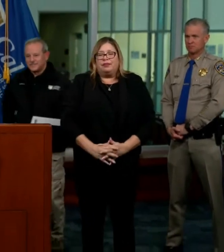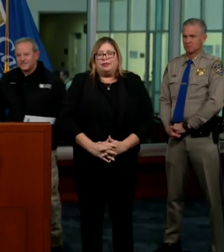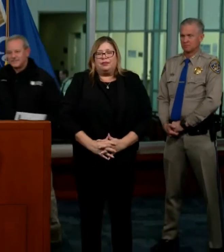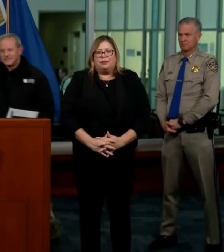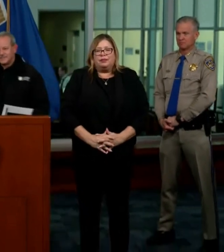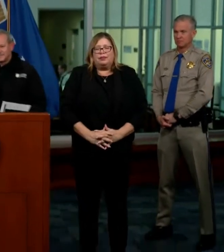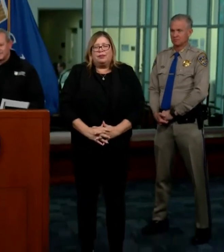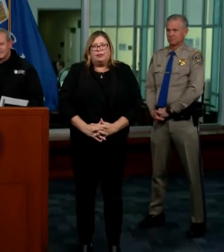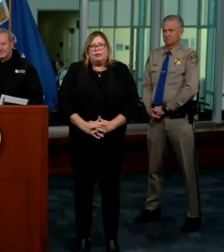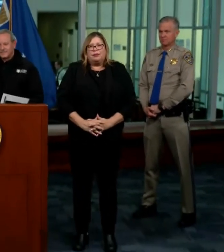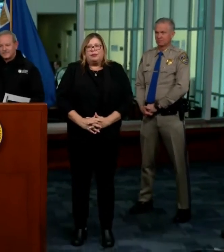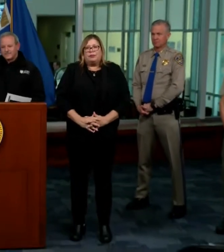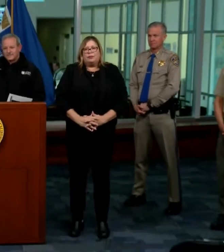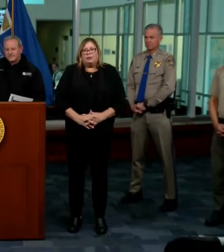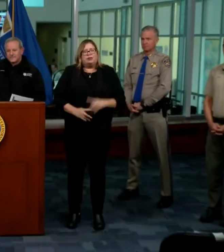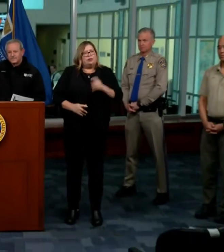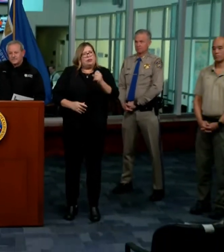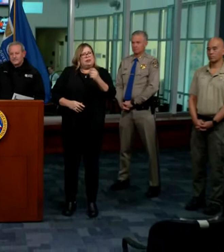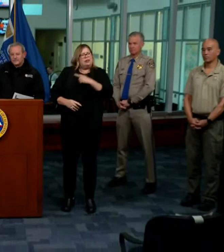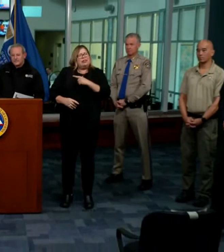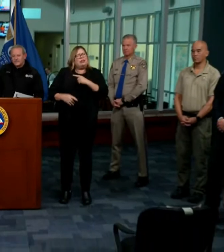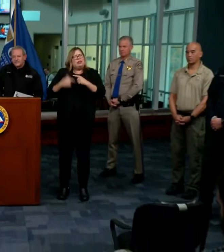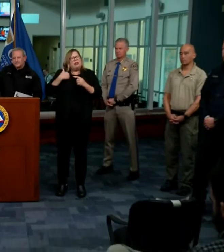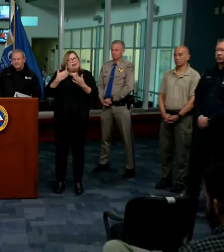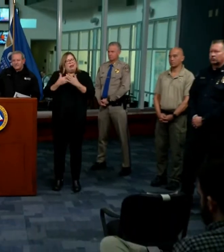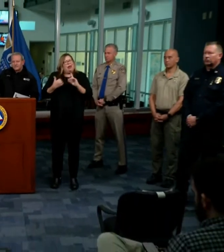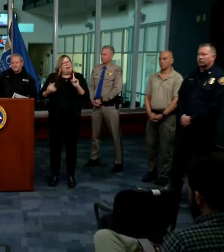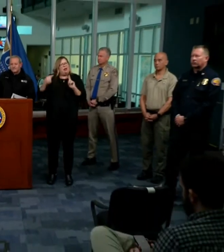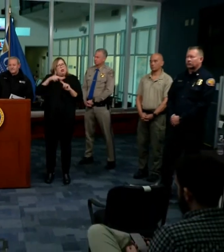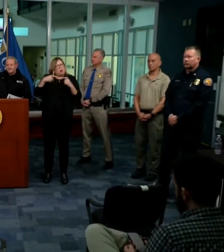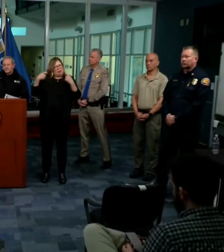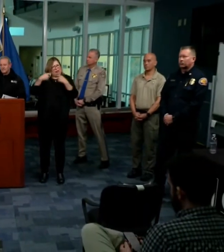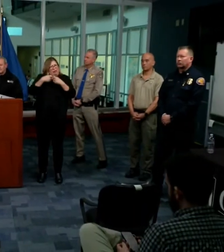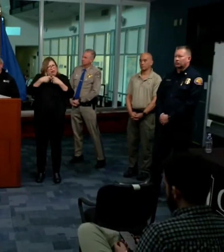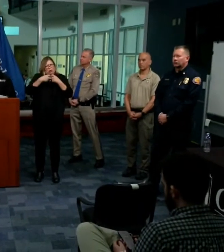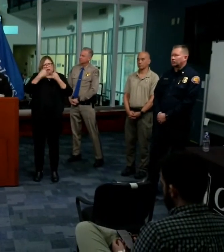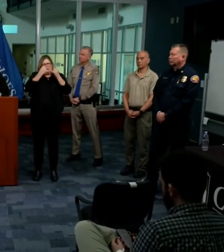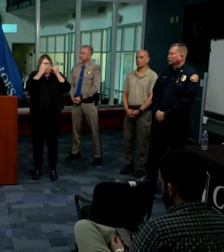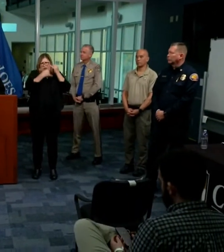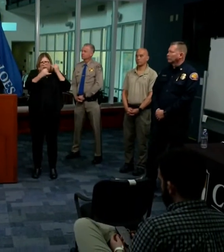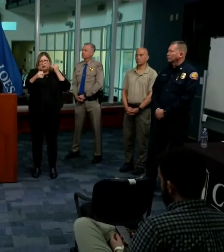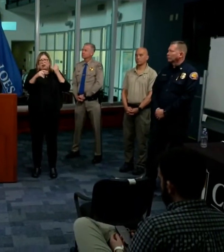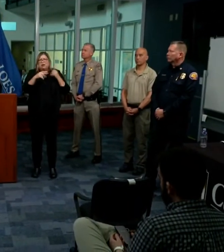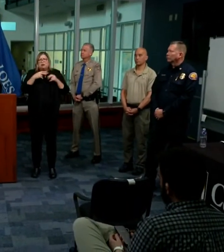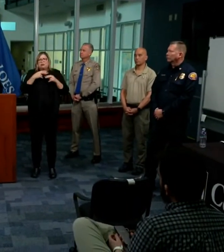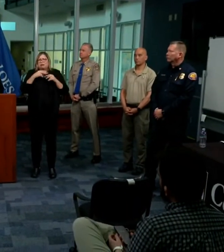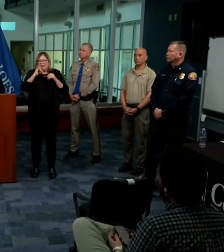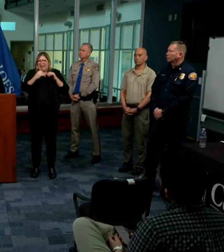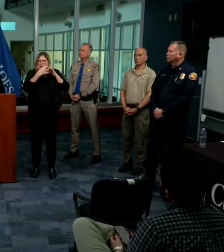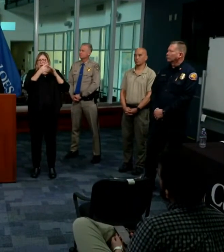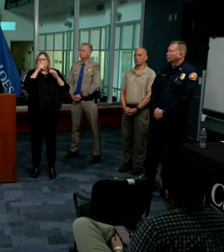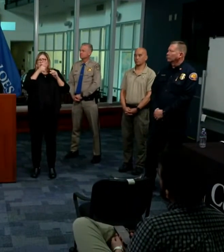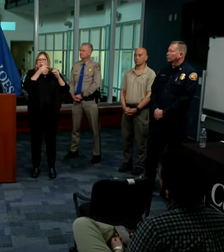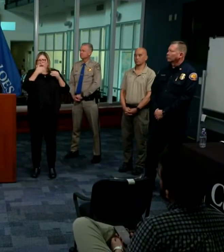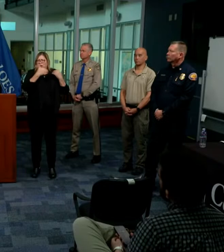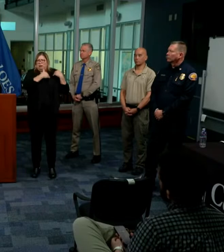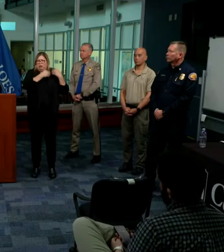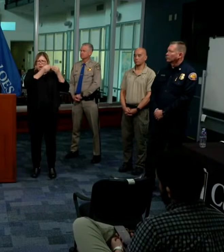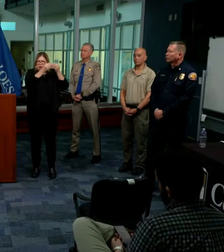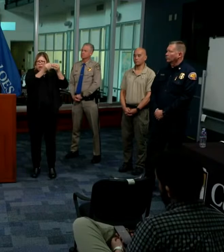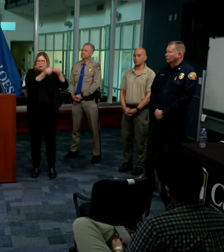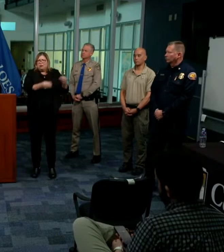So what happened to the transmission line? What happened there? Well, the reports we had earlier was